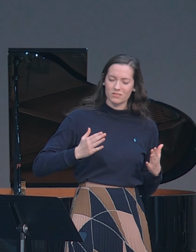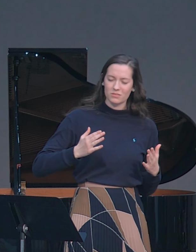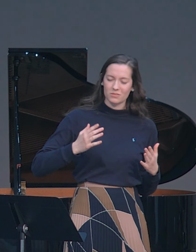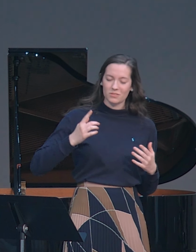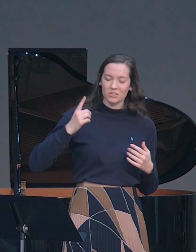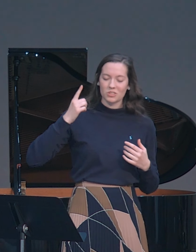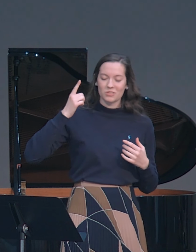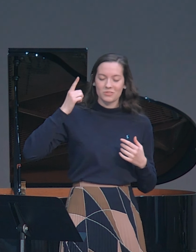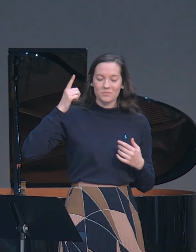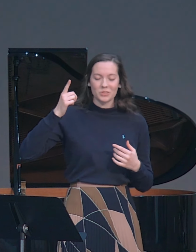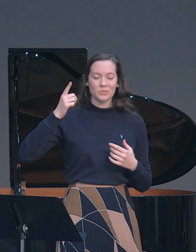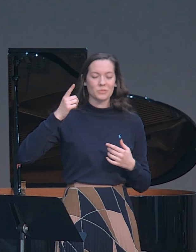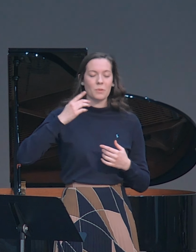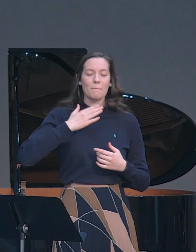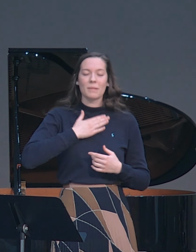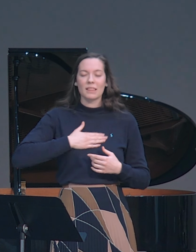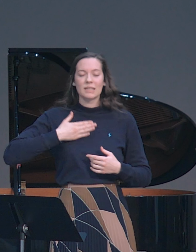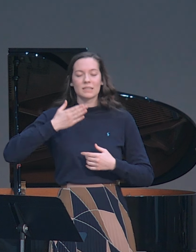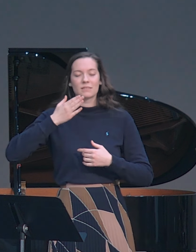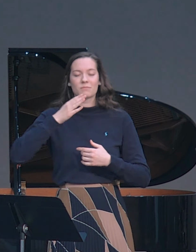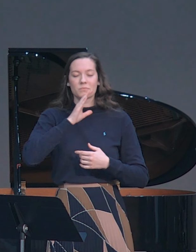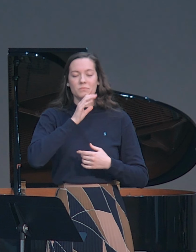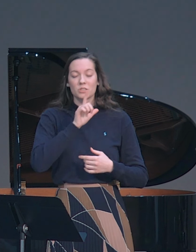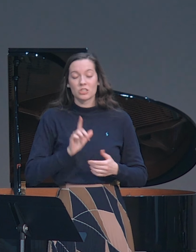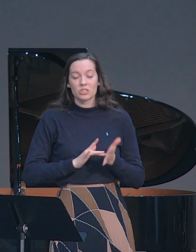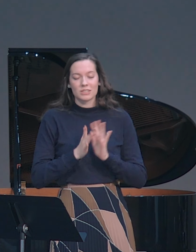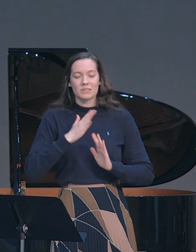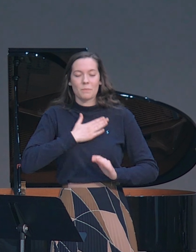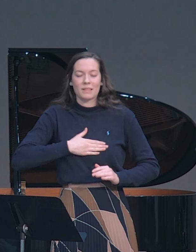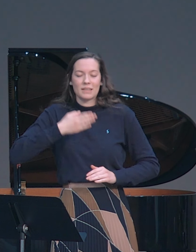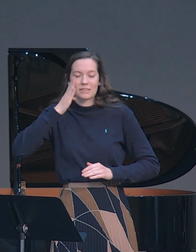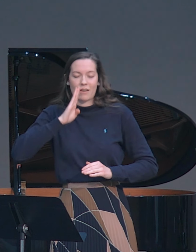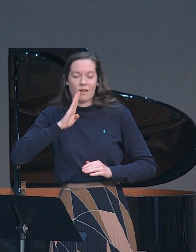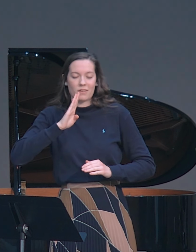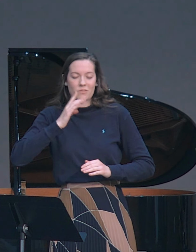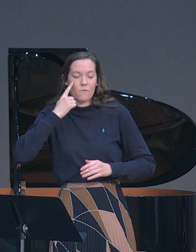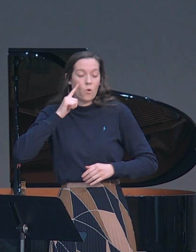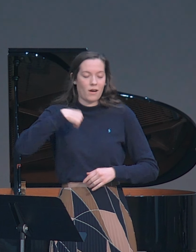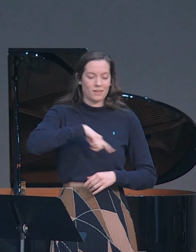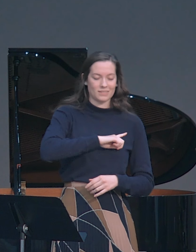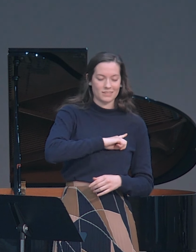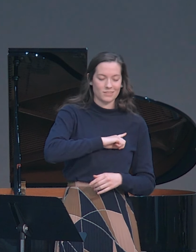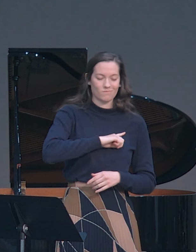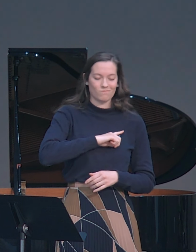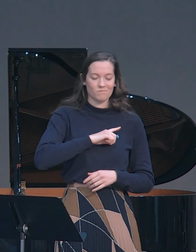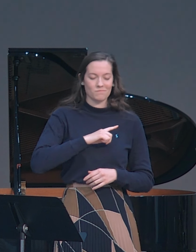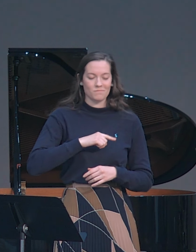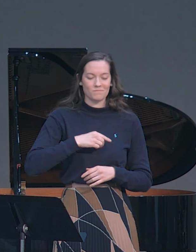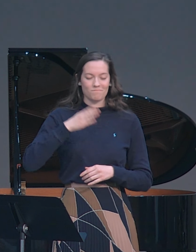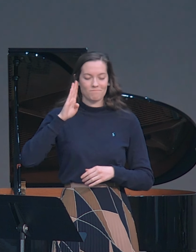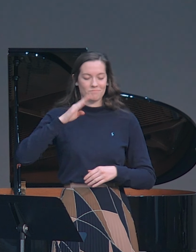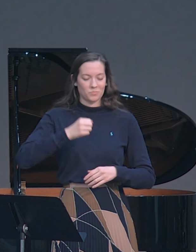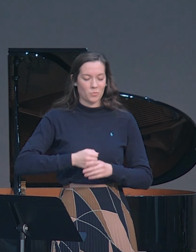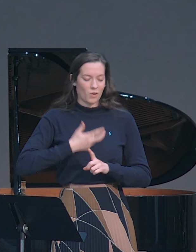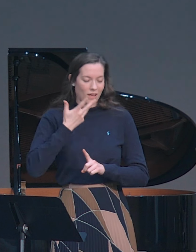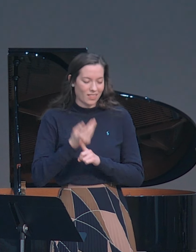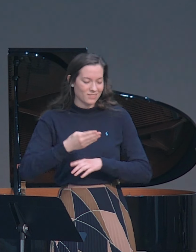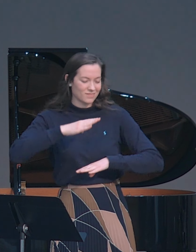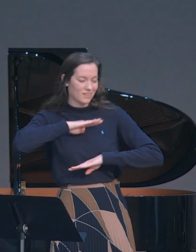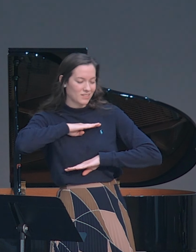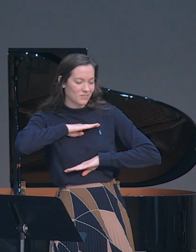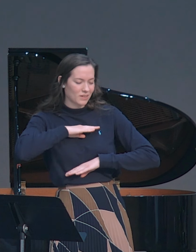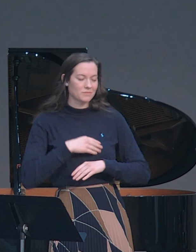pleased God in our behalf. Lord, we were making you angry, Lord, and he, Lord, propitiated for our sins. Thank you, Lord, that we